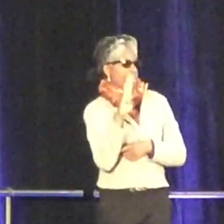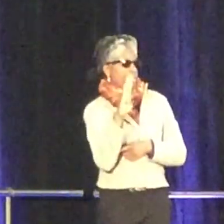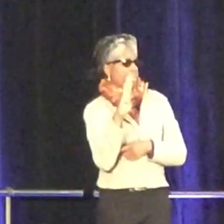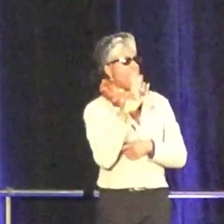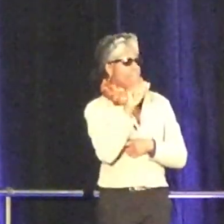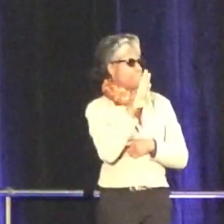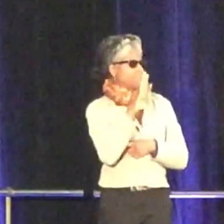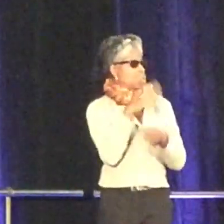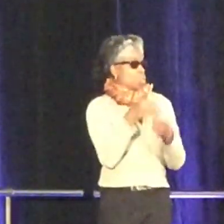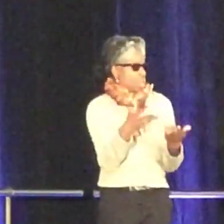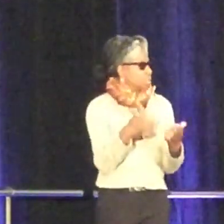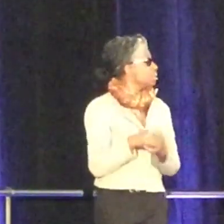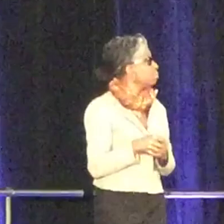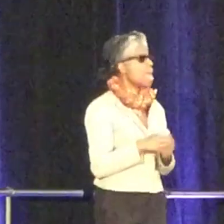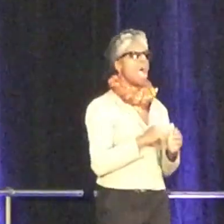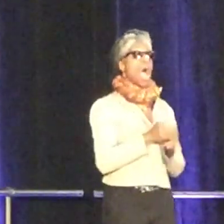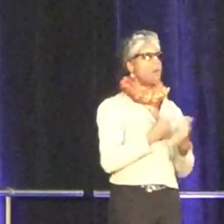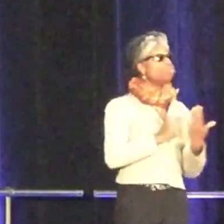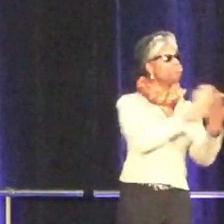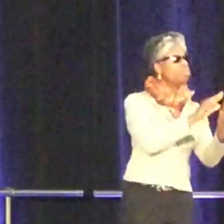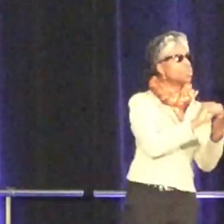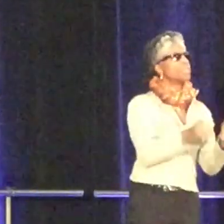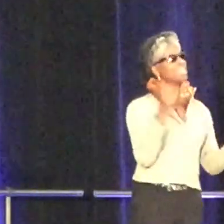more negative, no more punitive, no more consequential.